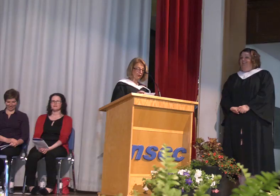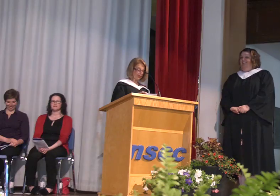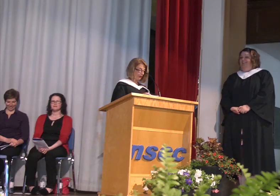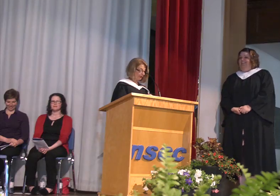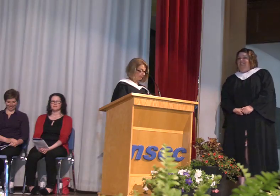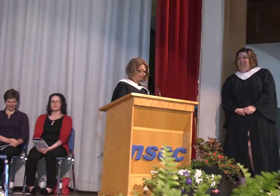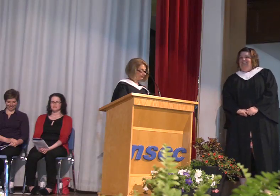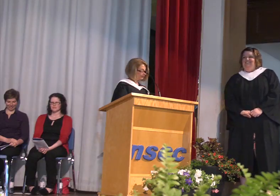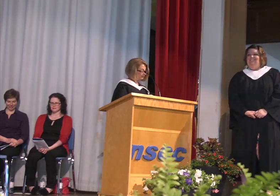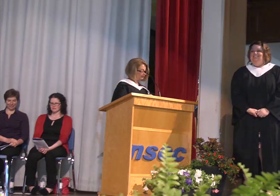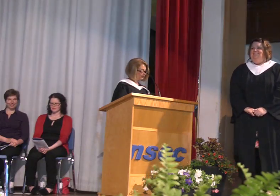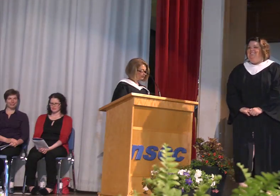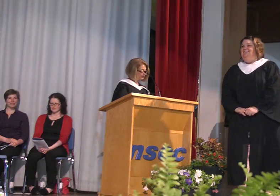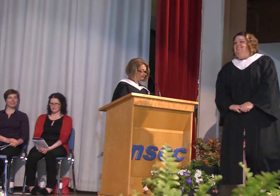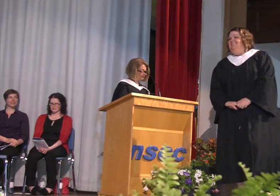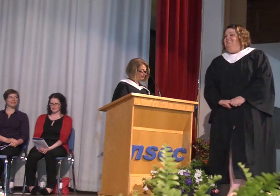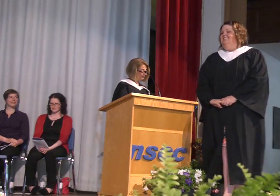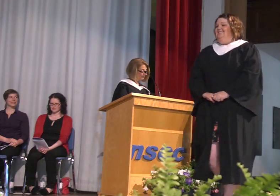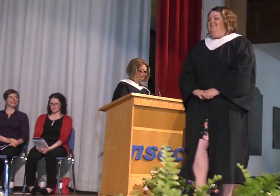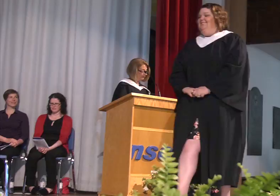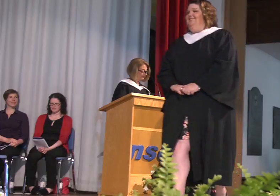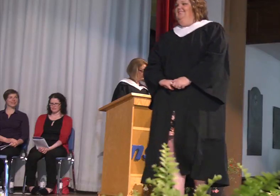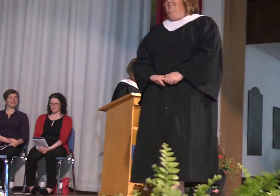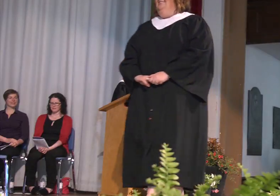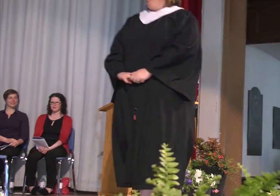Stephanie Flynn.